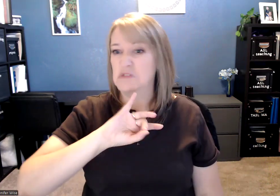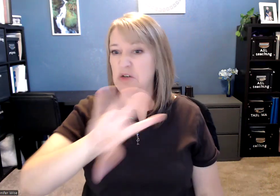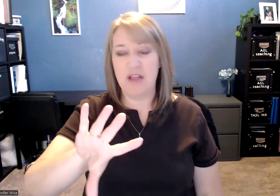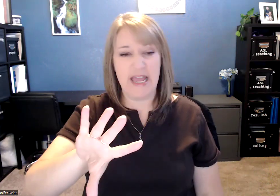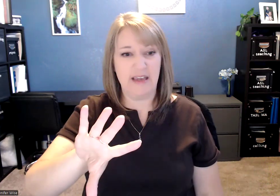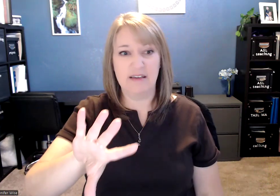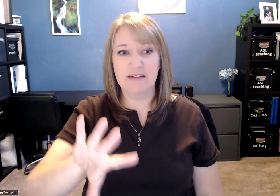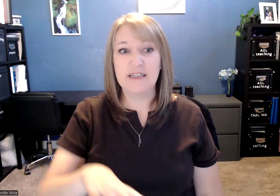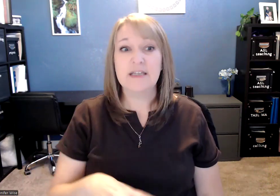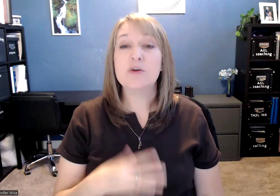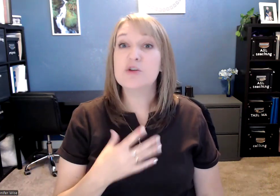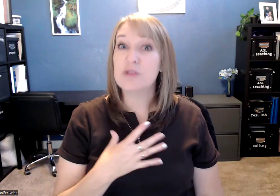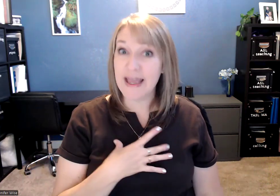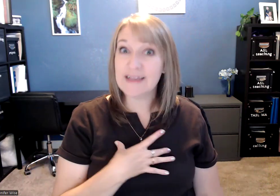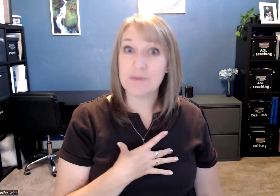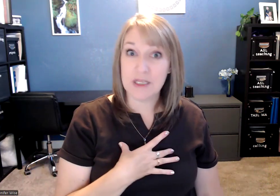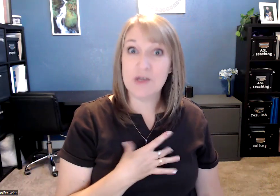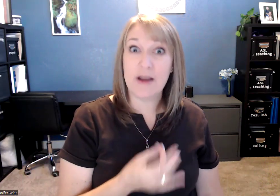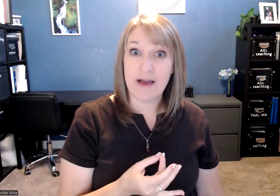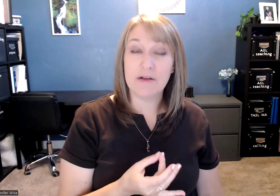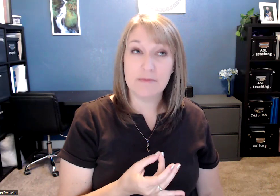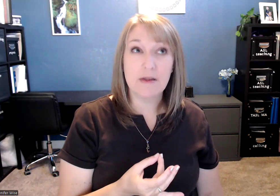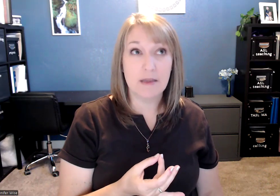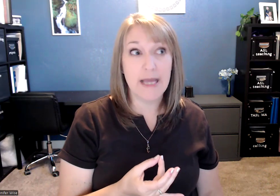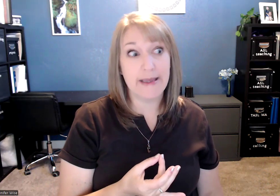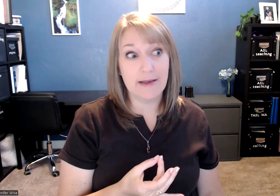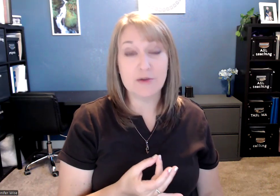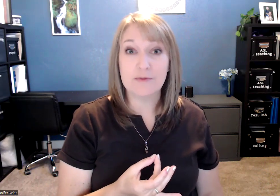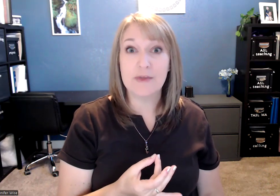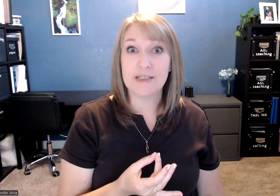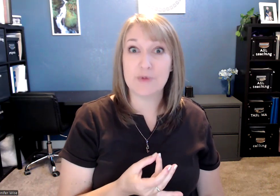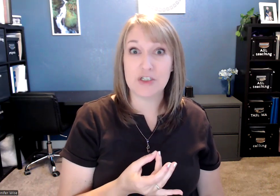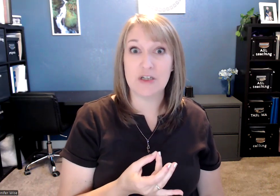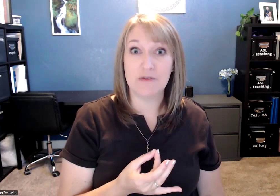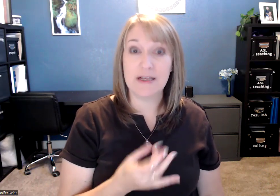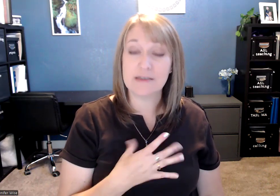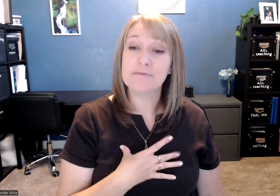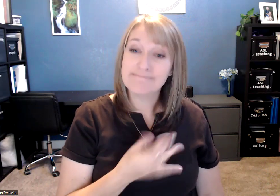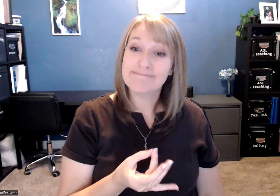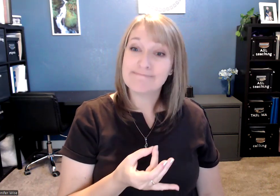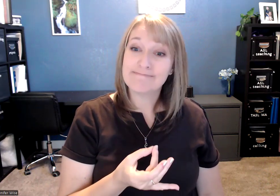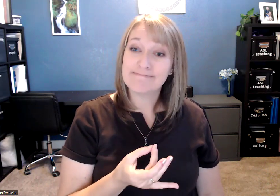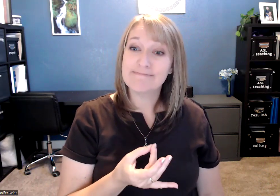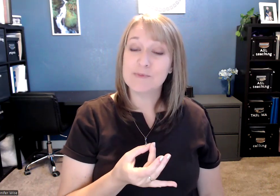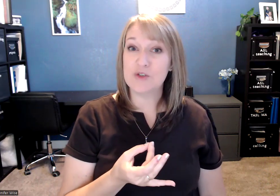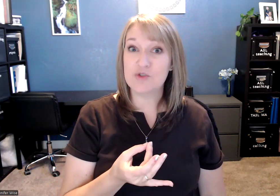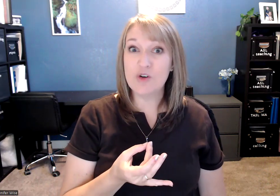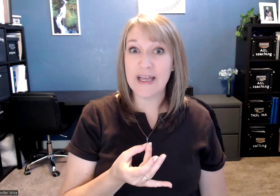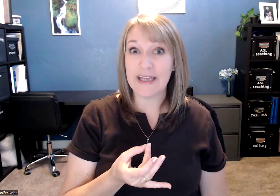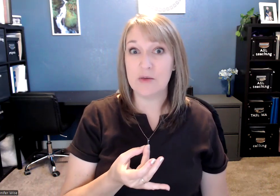Don't like. When you like something, you want to have a liking expression on your face. When you don't like it, you want to